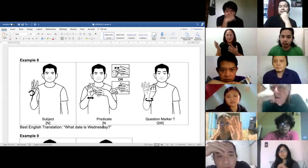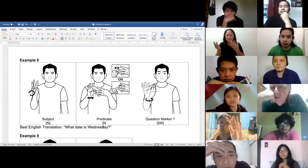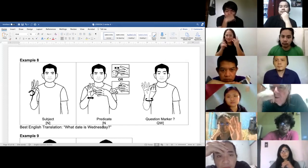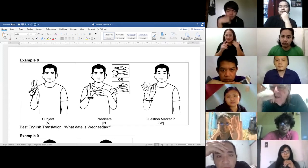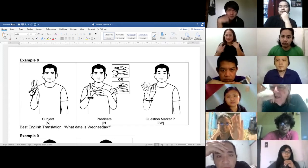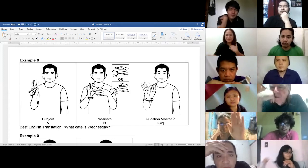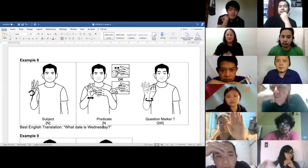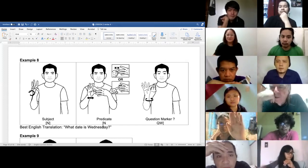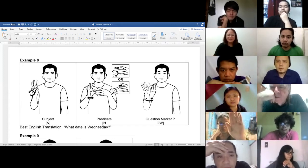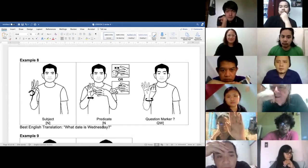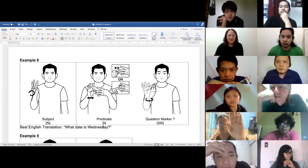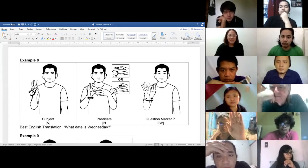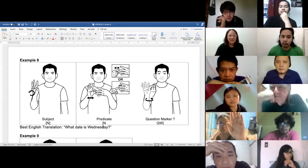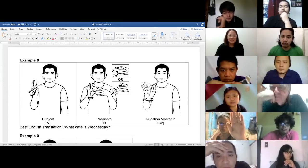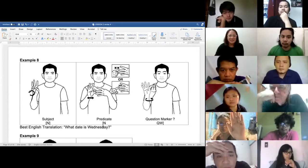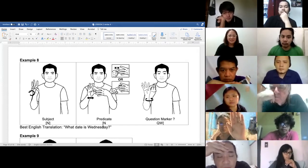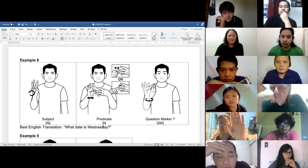What date is Wednesday?